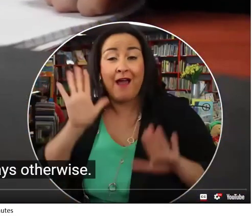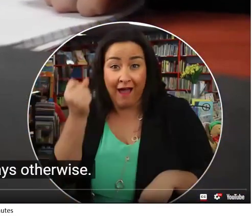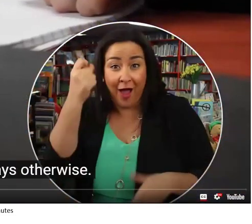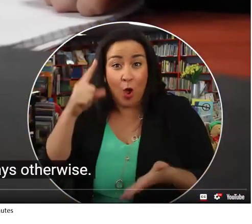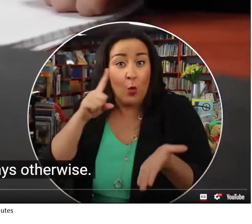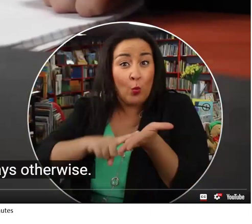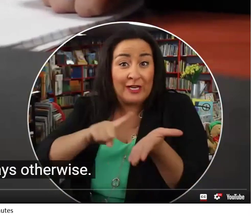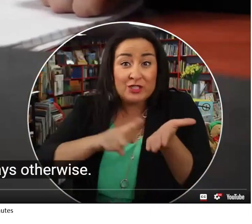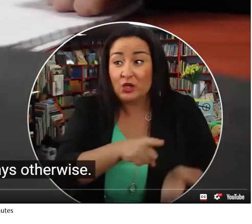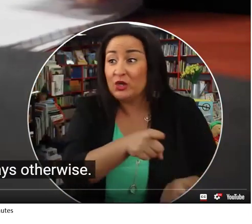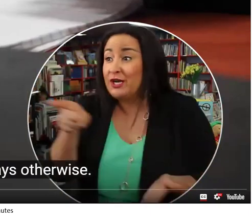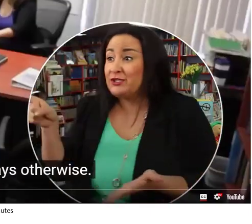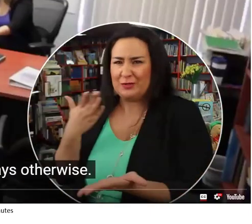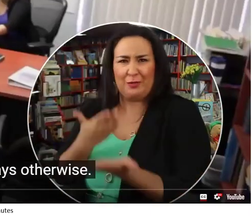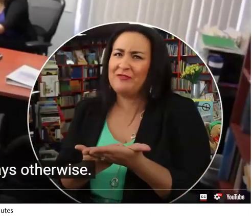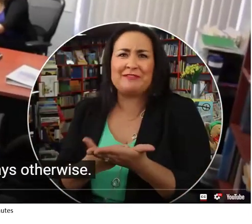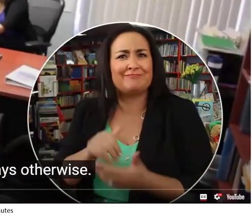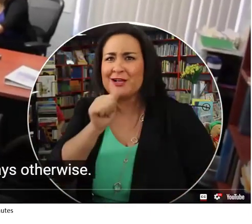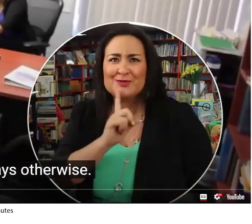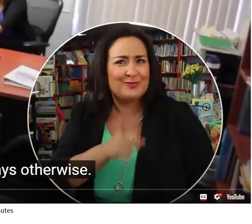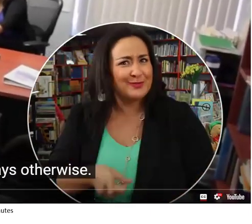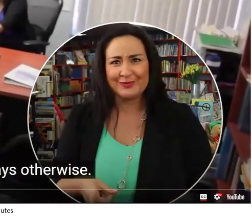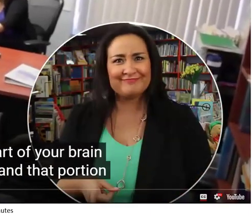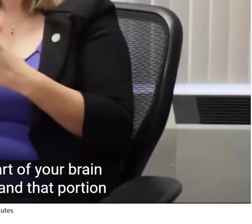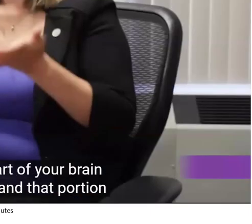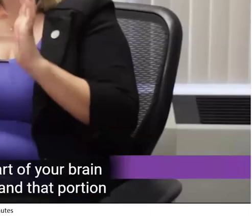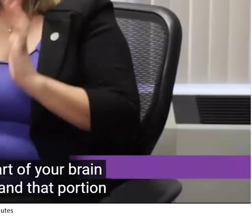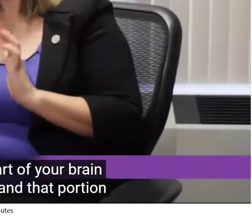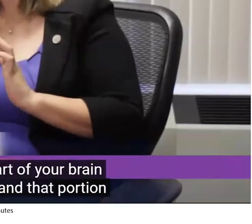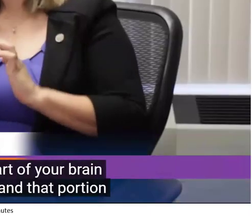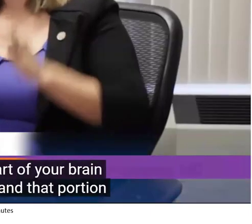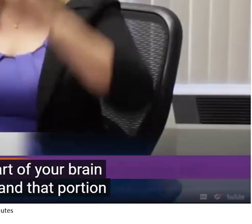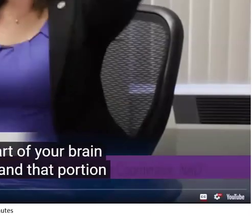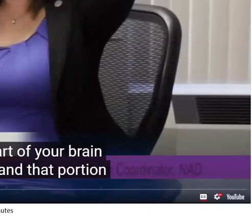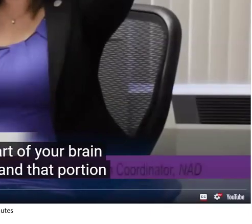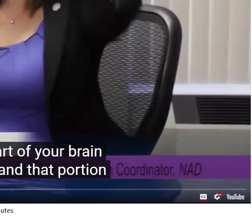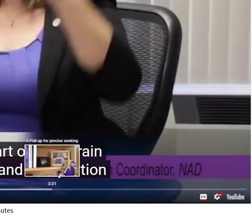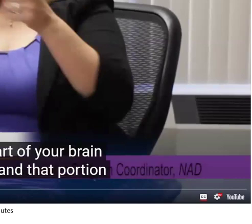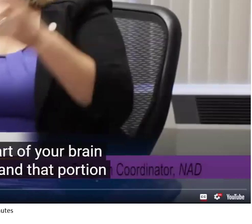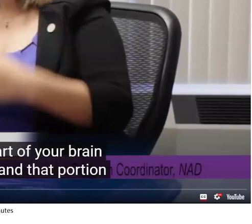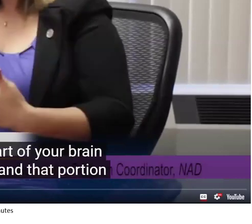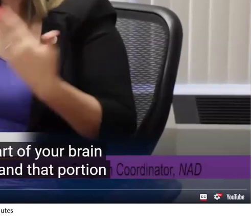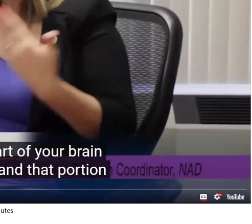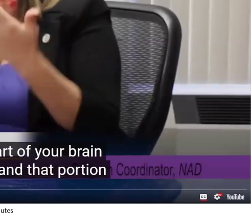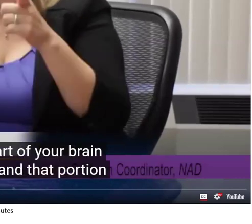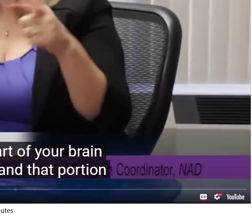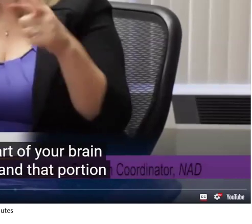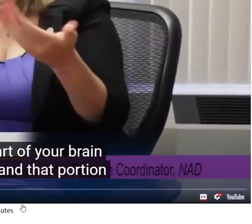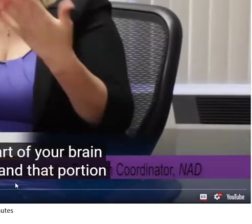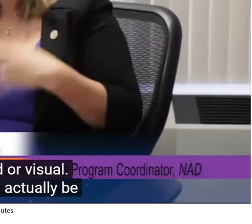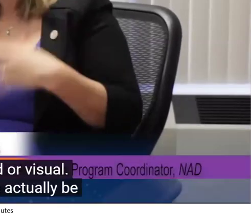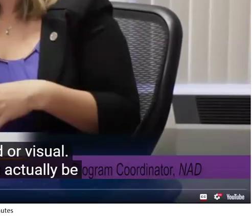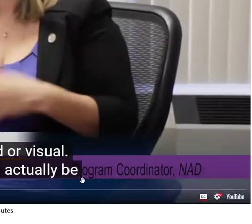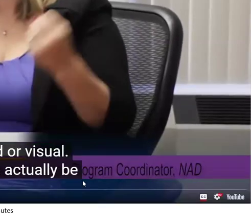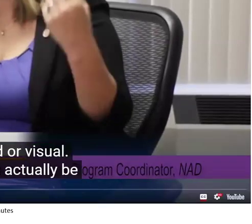However, research says otherwise. That means that one part of your brain is used to understand language, and that portion